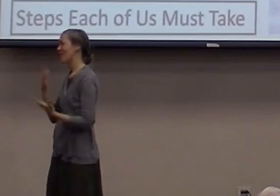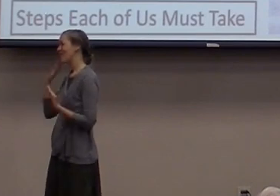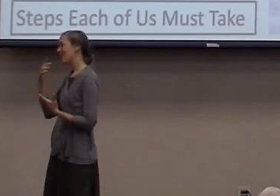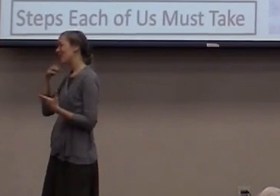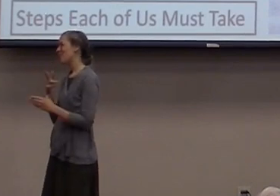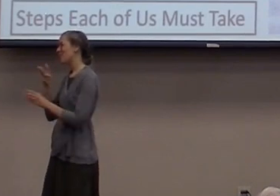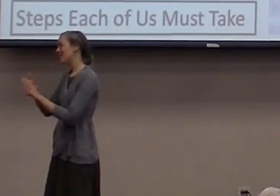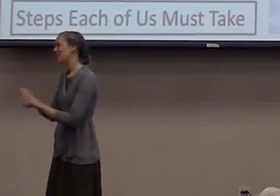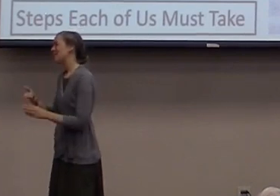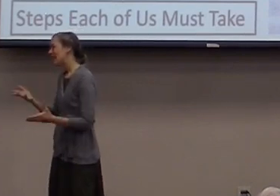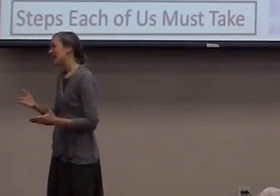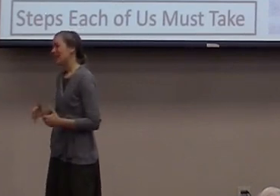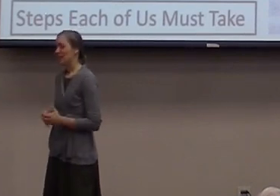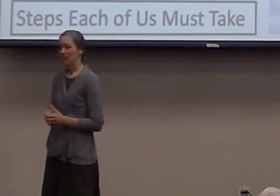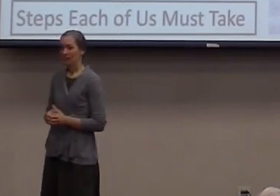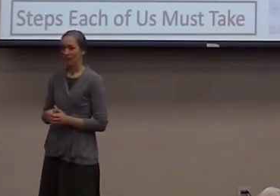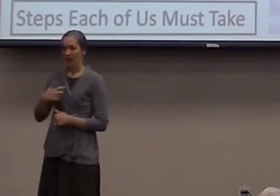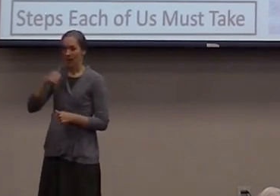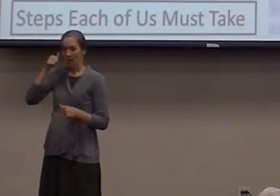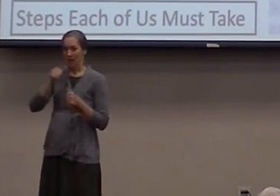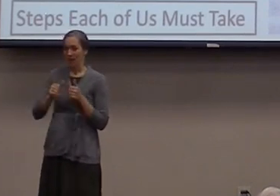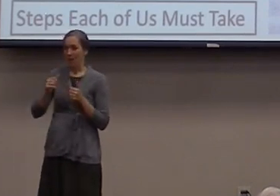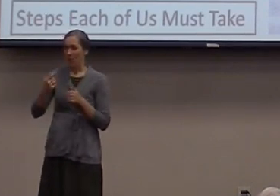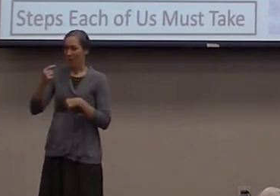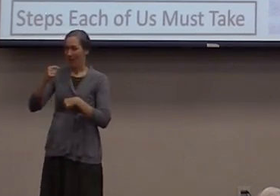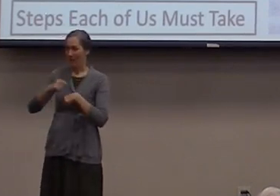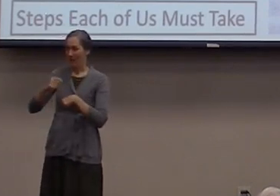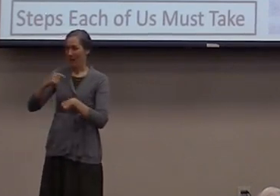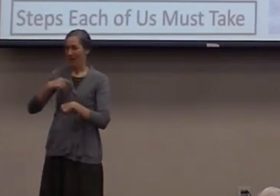I remember once giving a lesson at Harding,